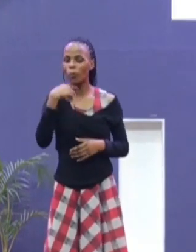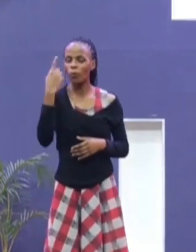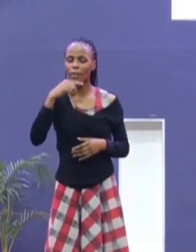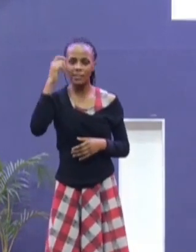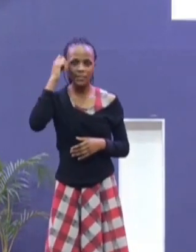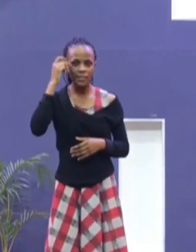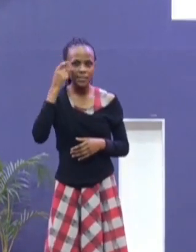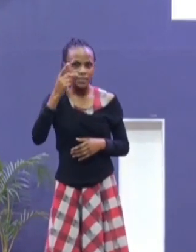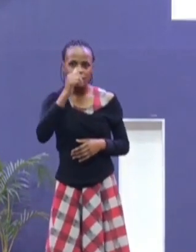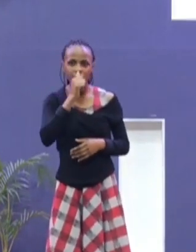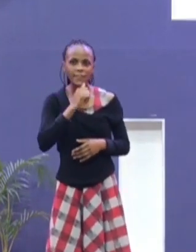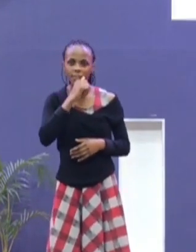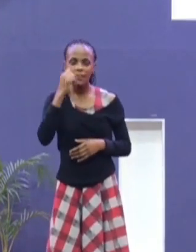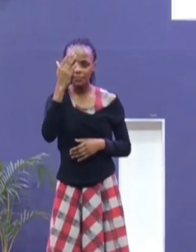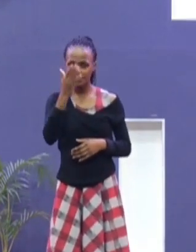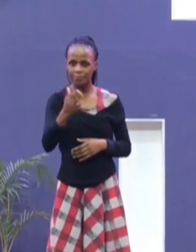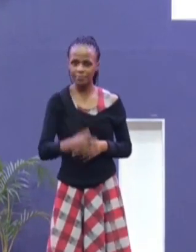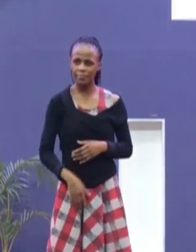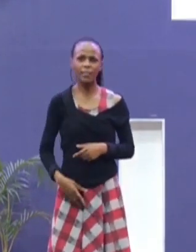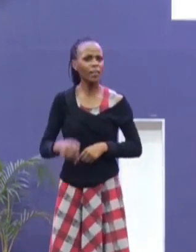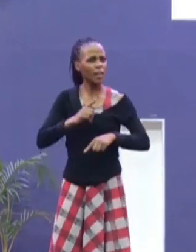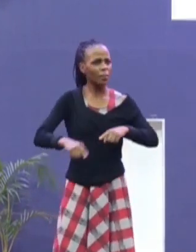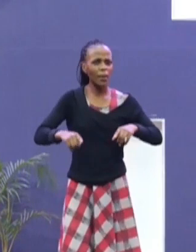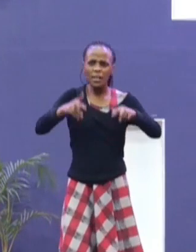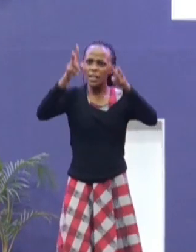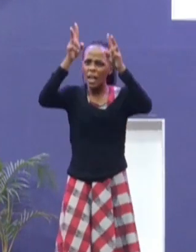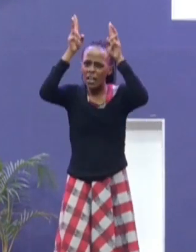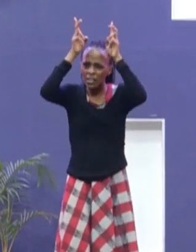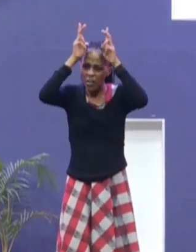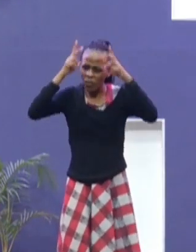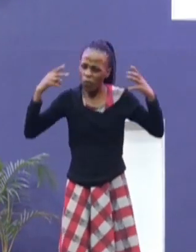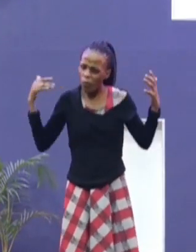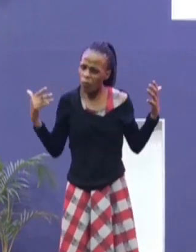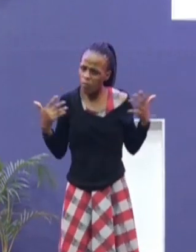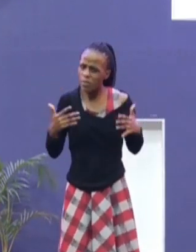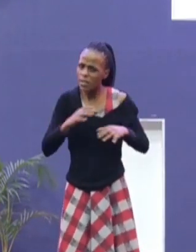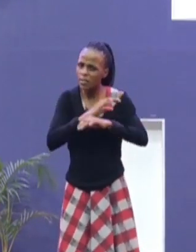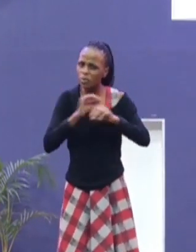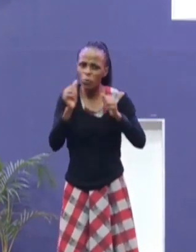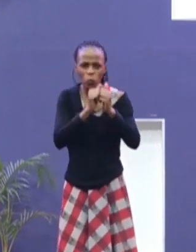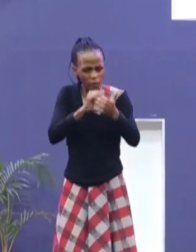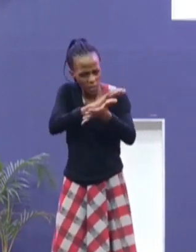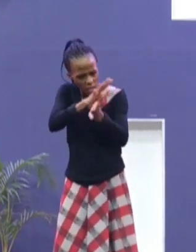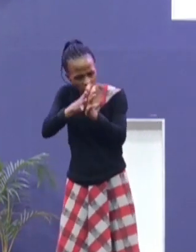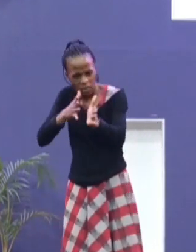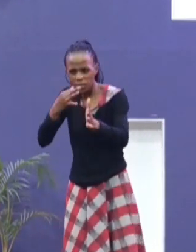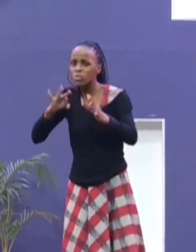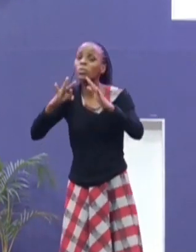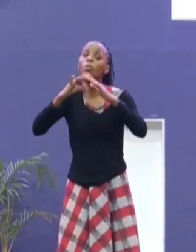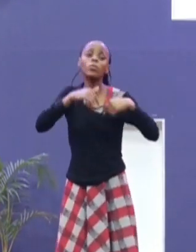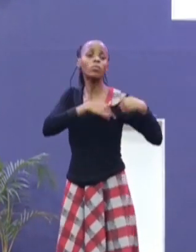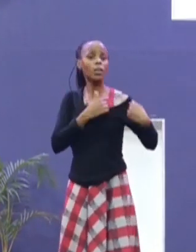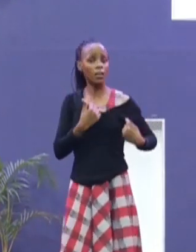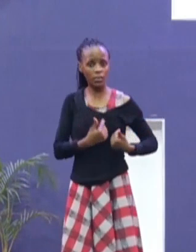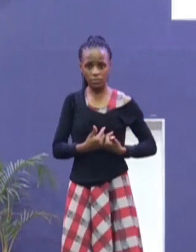baddewo alaba ekyama ekiri wano. That the devil is not scared with the cleanness of the heart. Tibaddayimooni tebatya